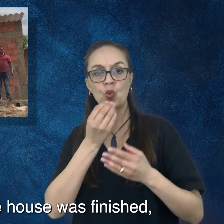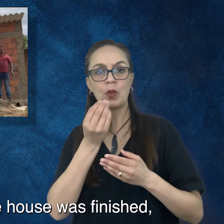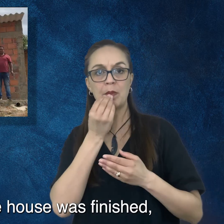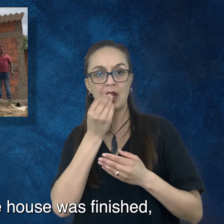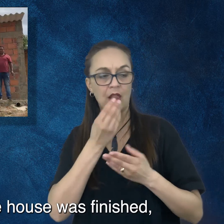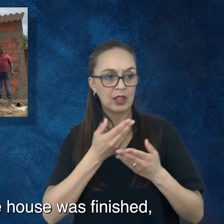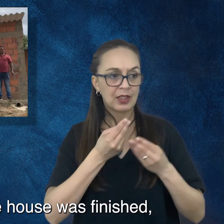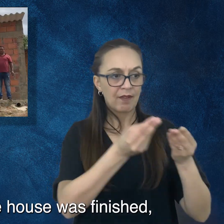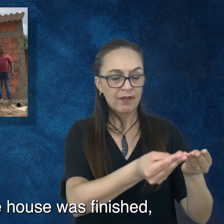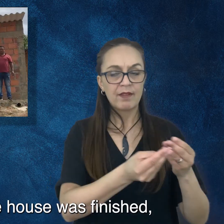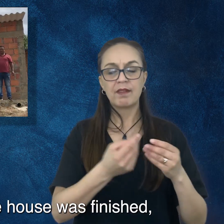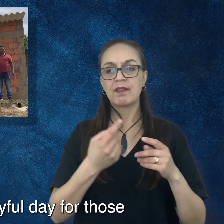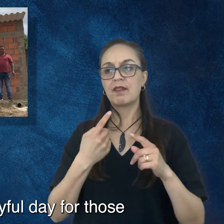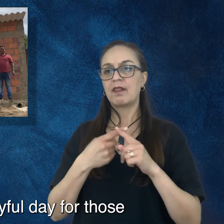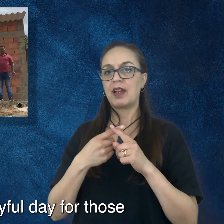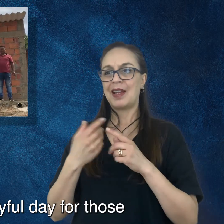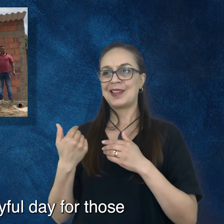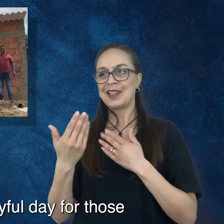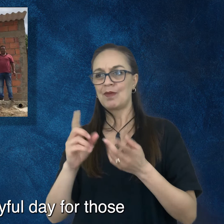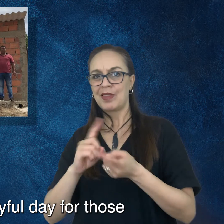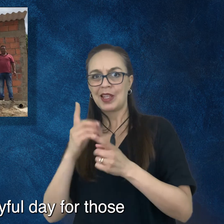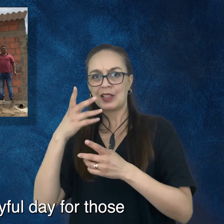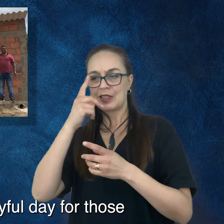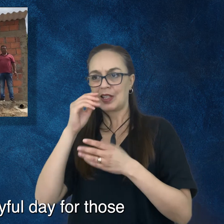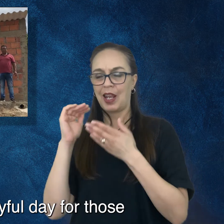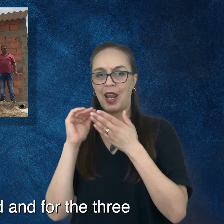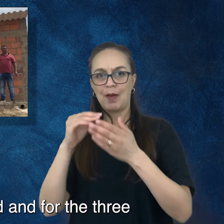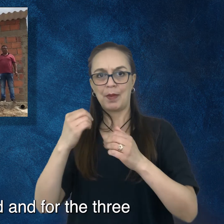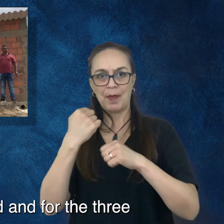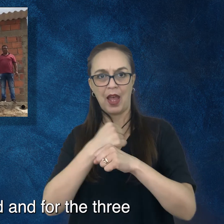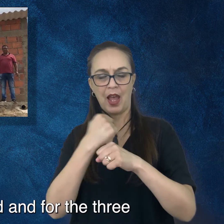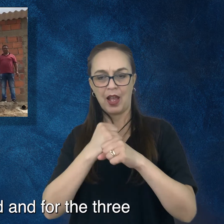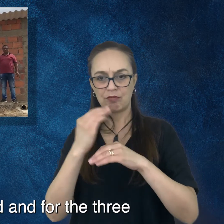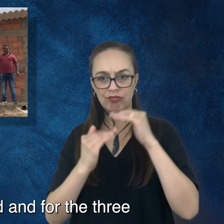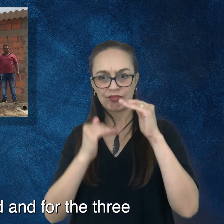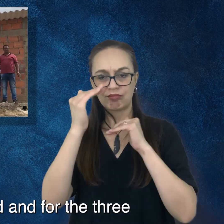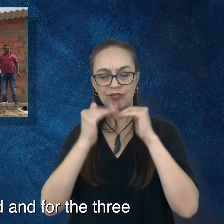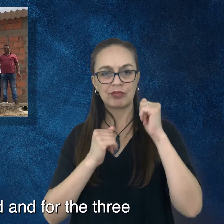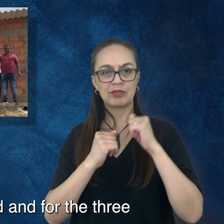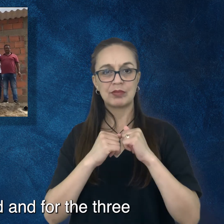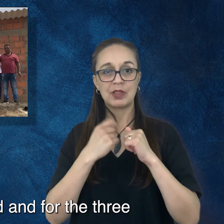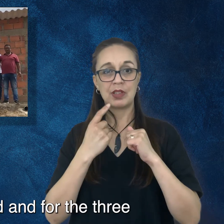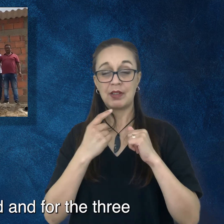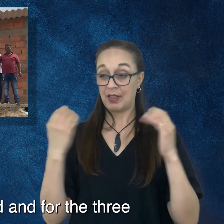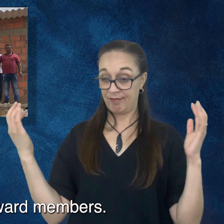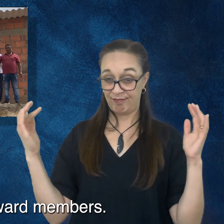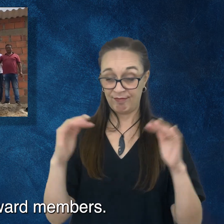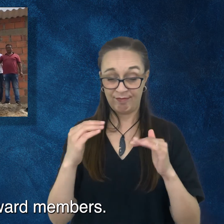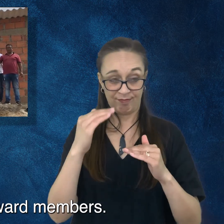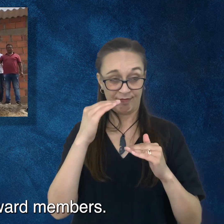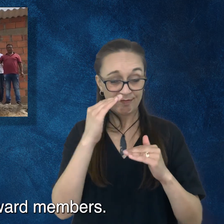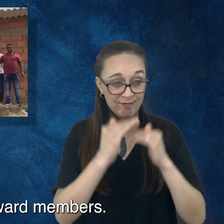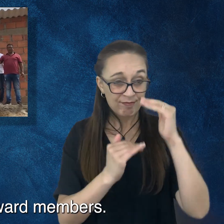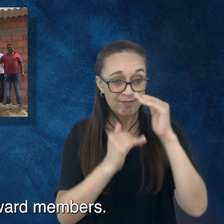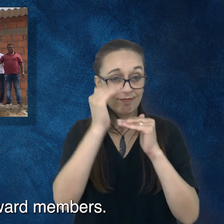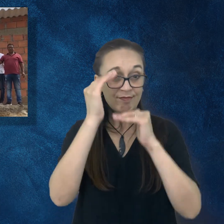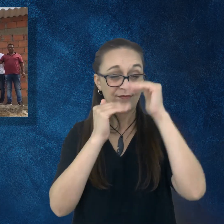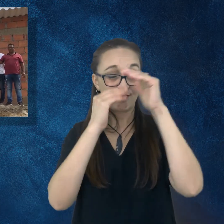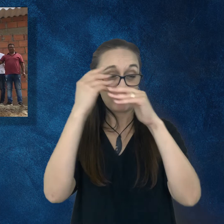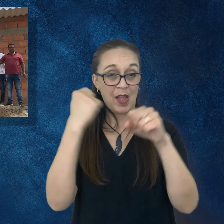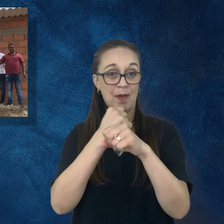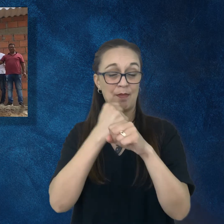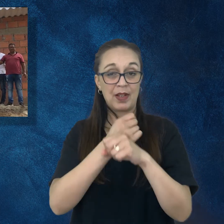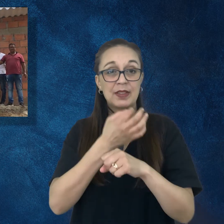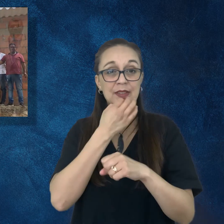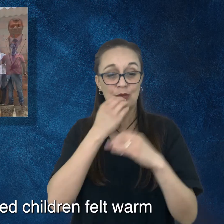When the little house was finished, it was a joyful day for those who helped and for the three young ward members.